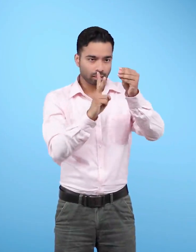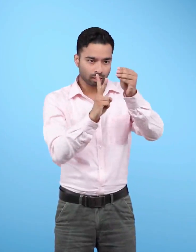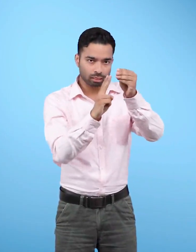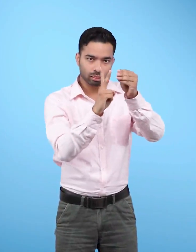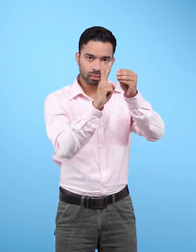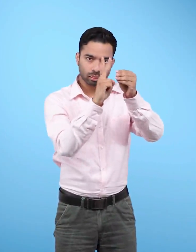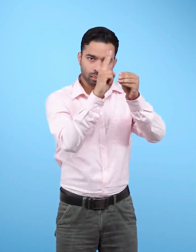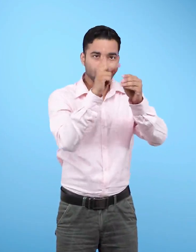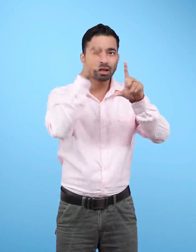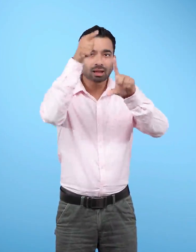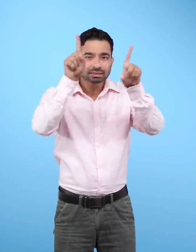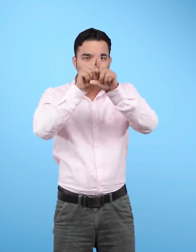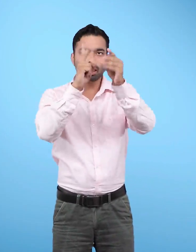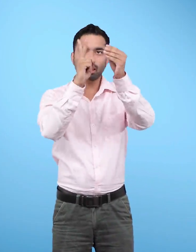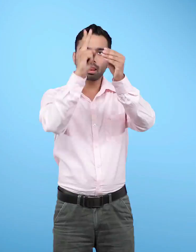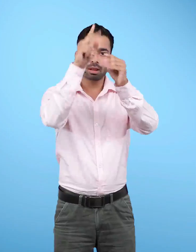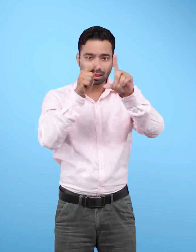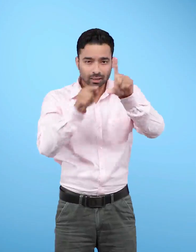shows how this is supposed to be done.